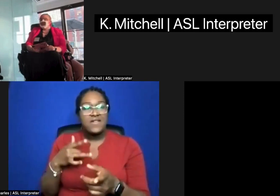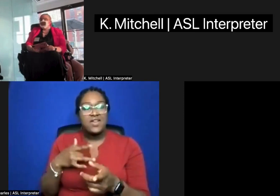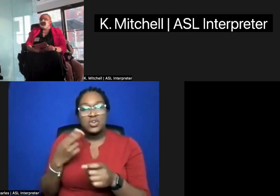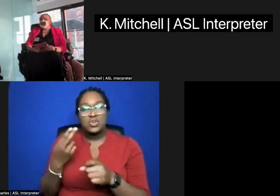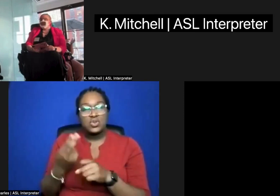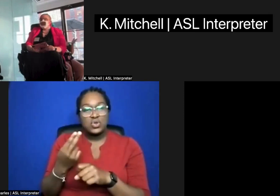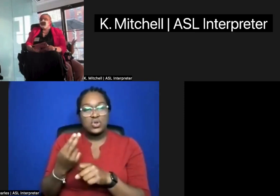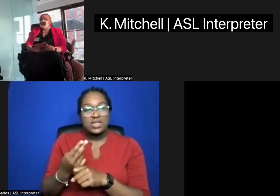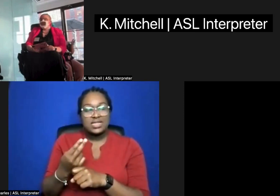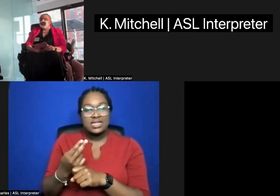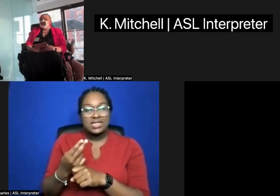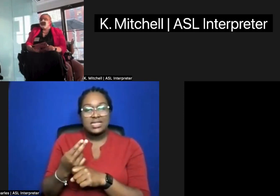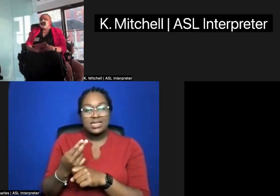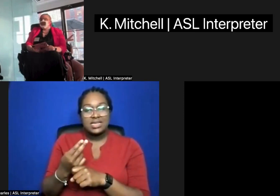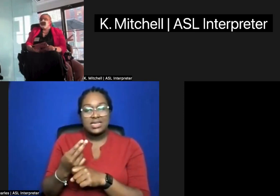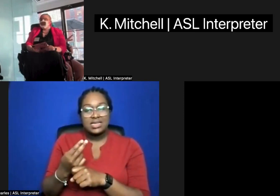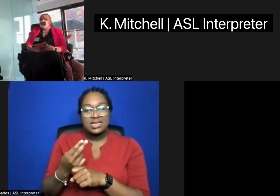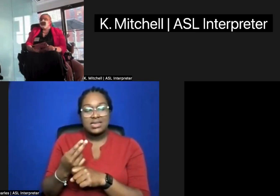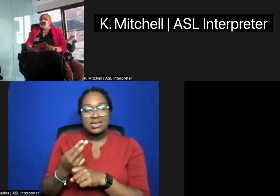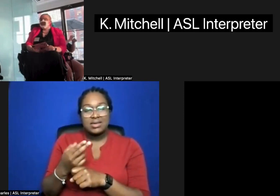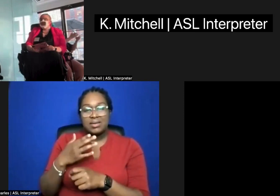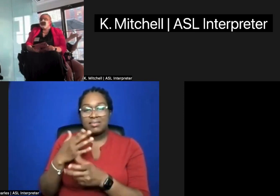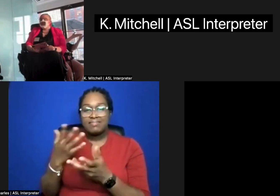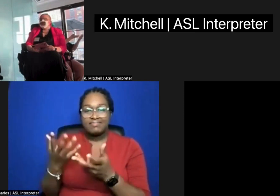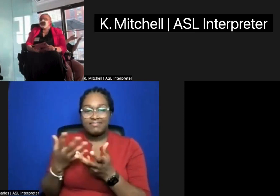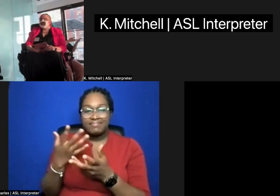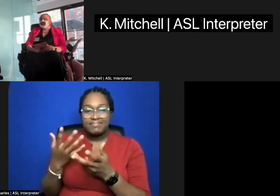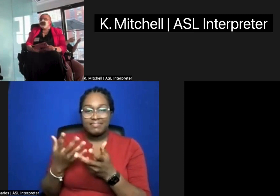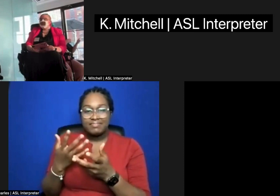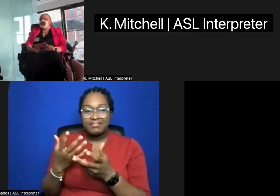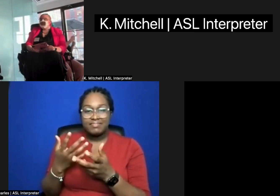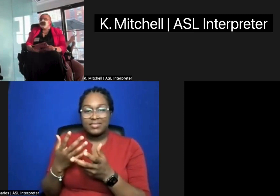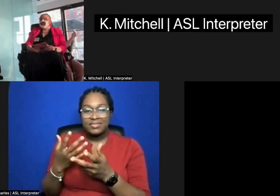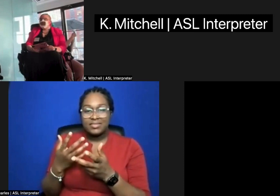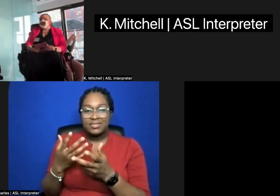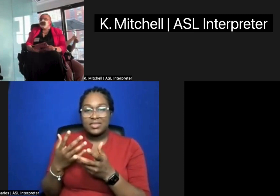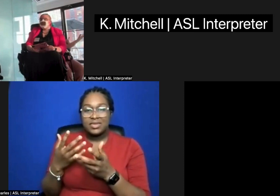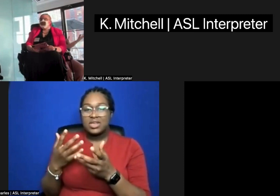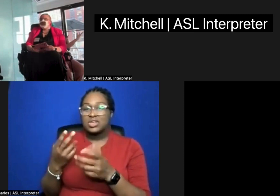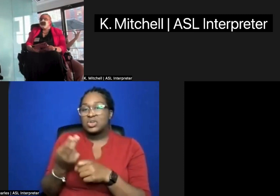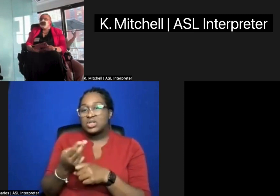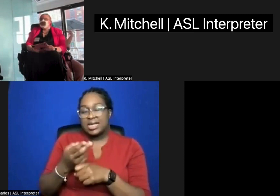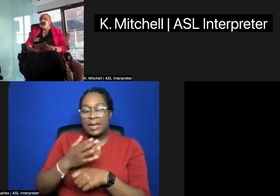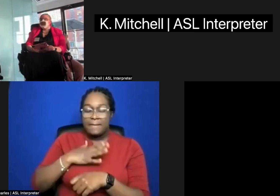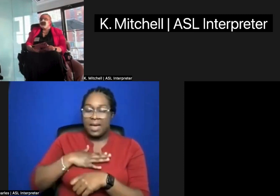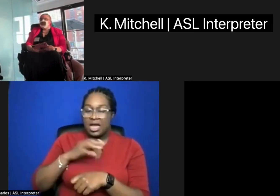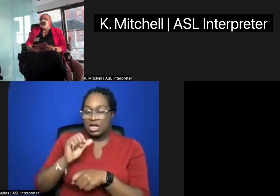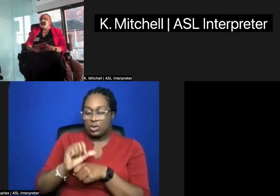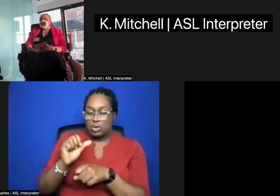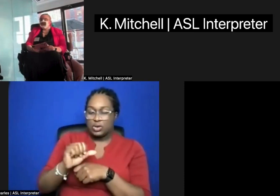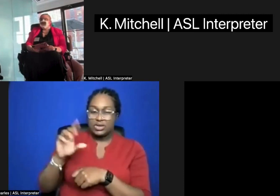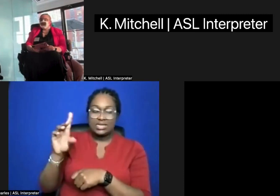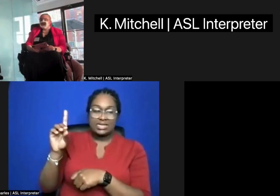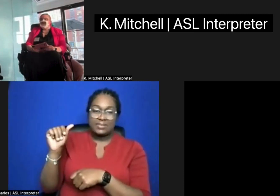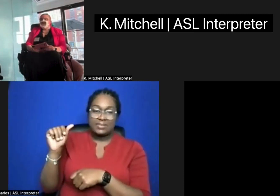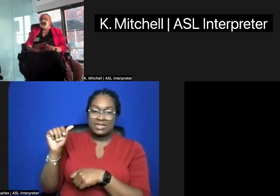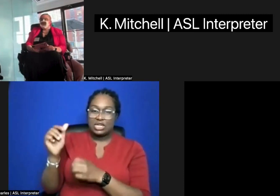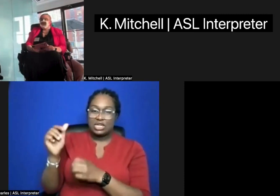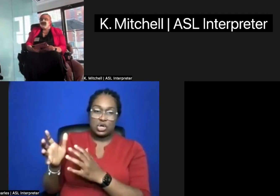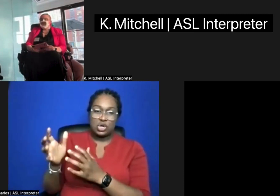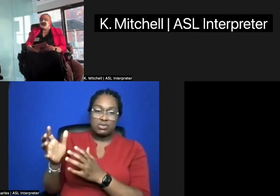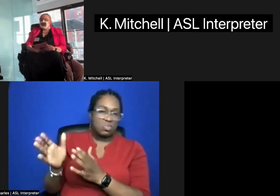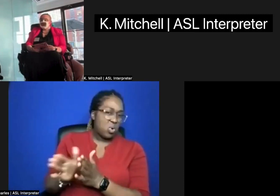employer into my disability tends to work the best, but that in the end, I suffer